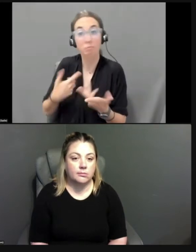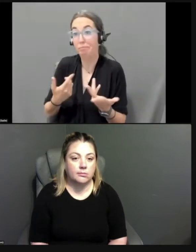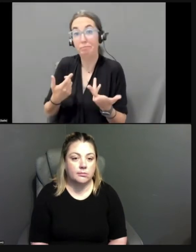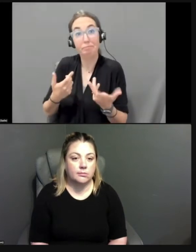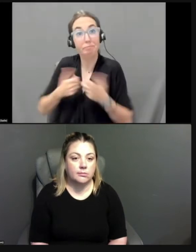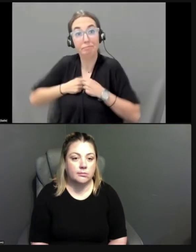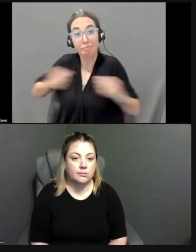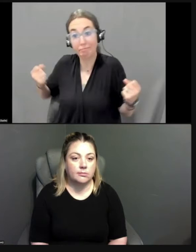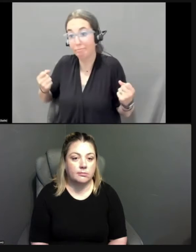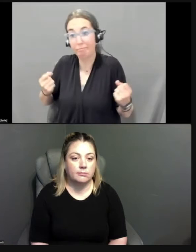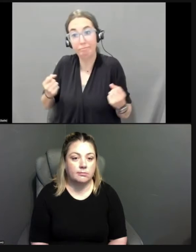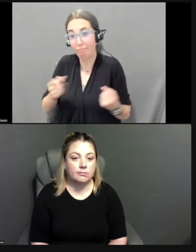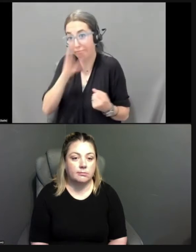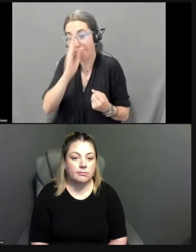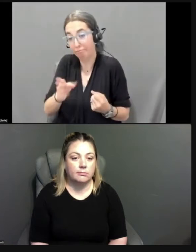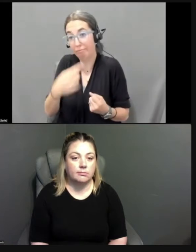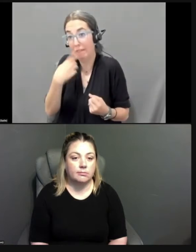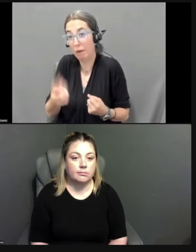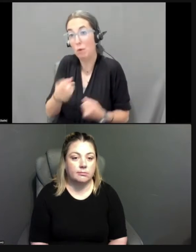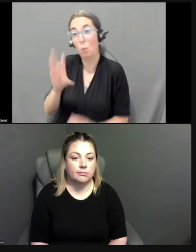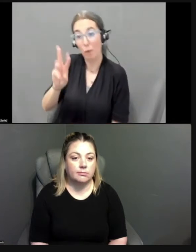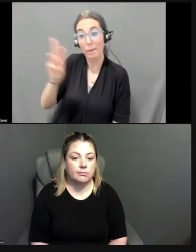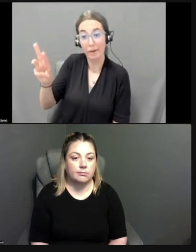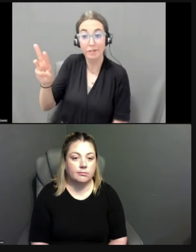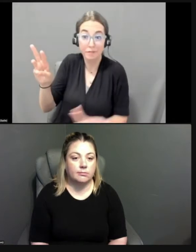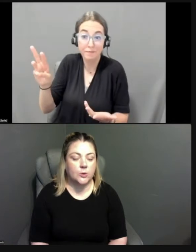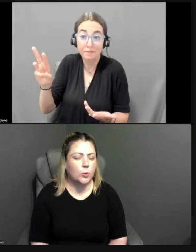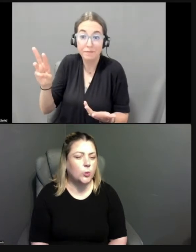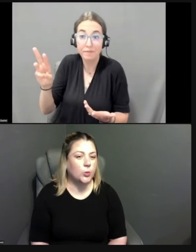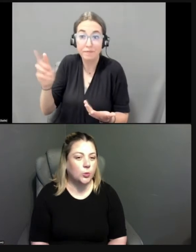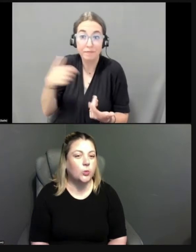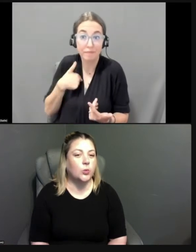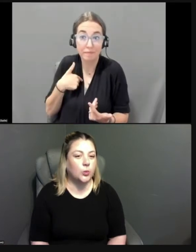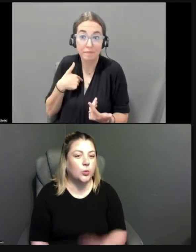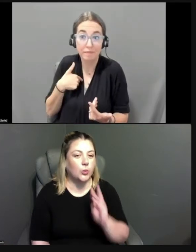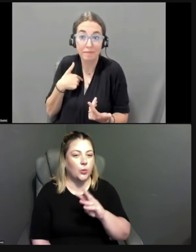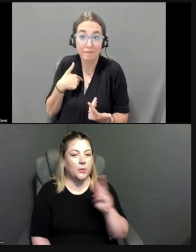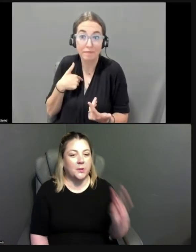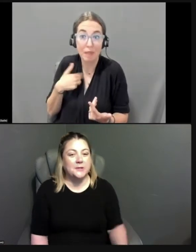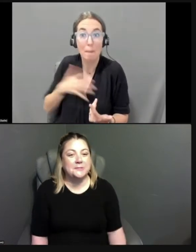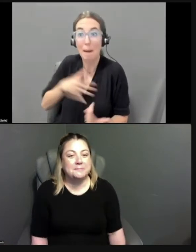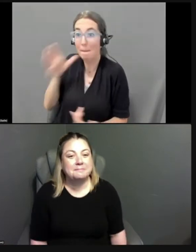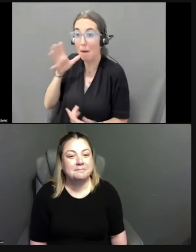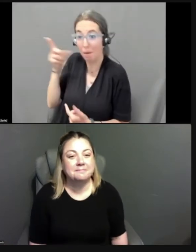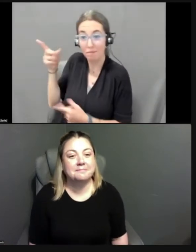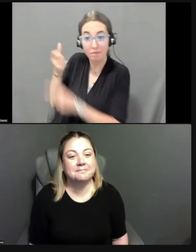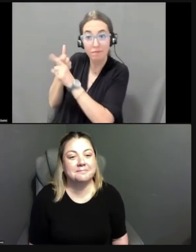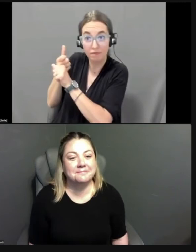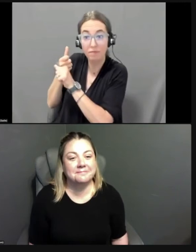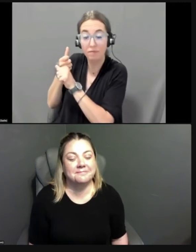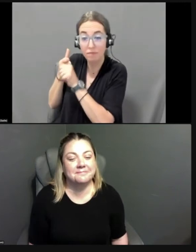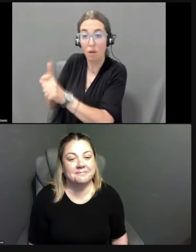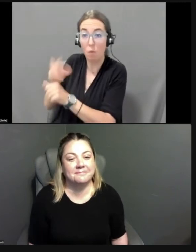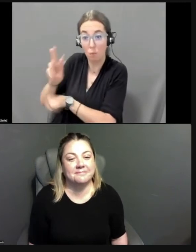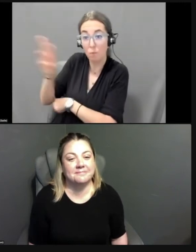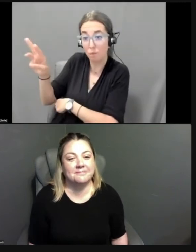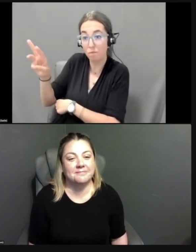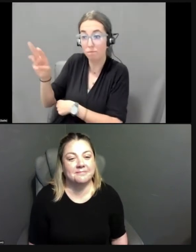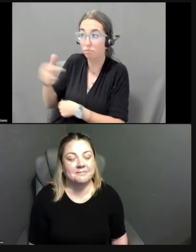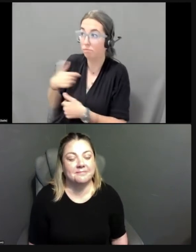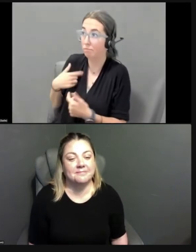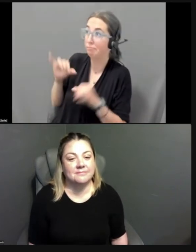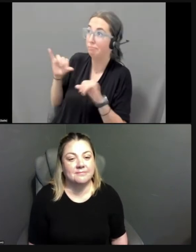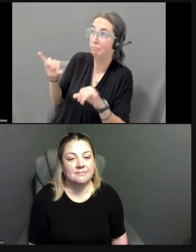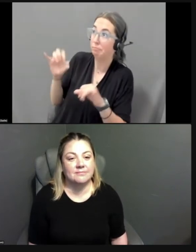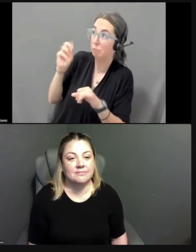Because yeah, because at the time that's what my mom was doing, and so she's doing Weight Watchers. I'm starting to notice